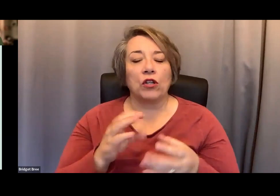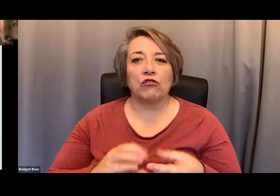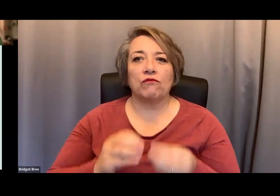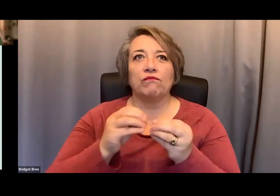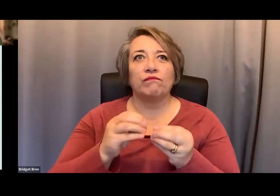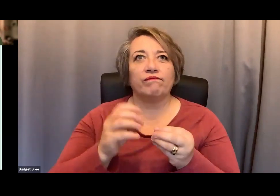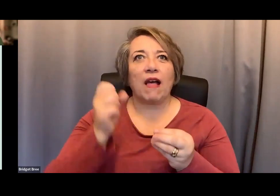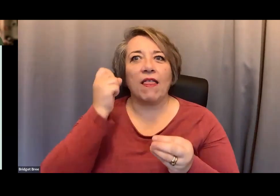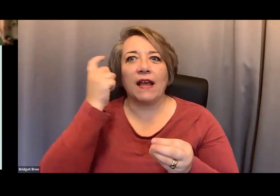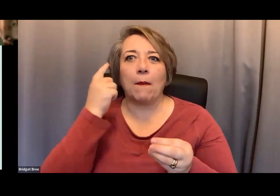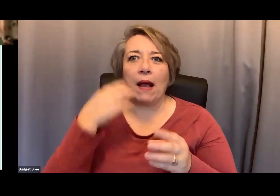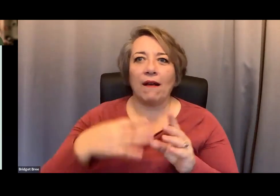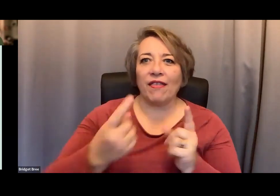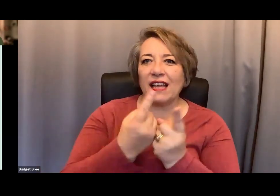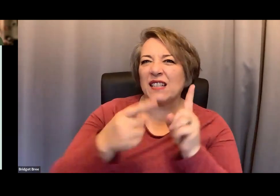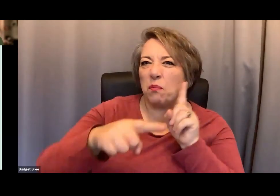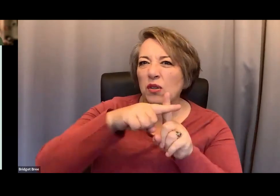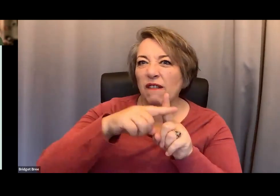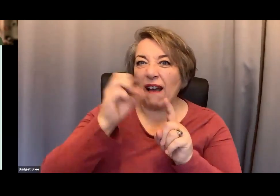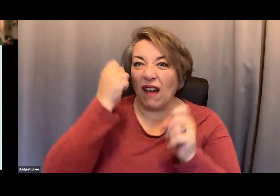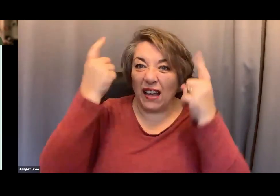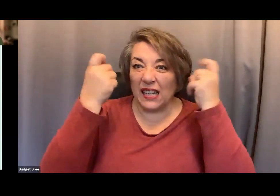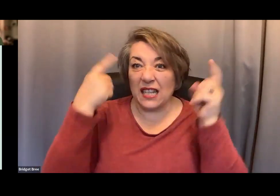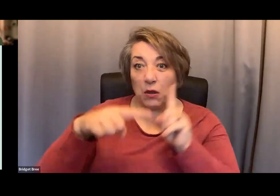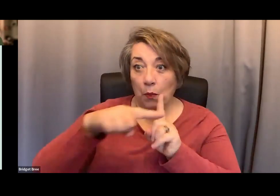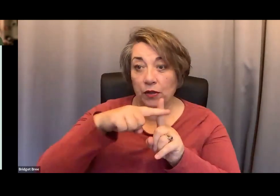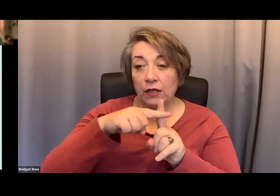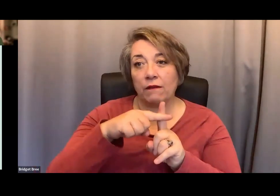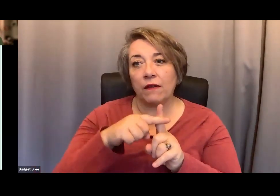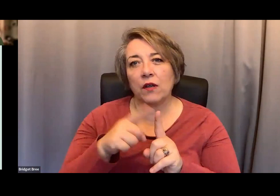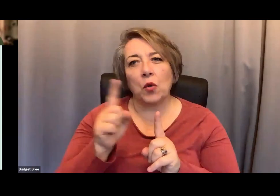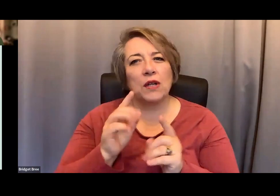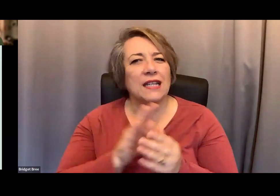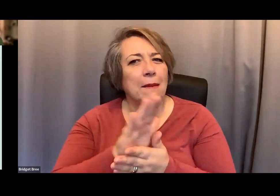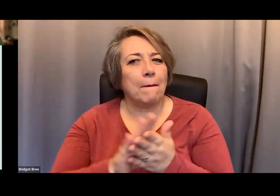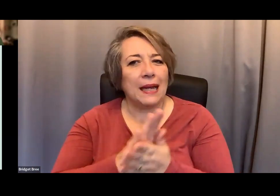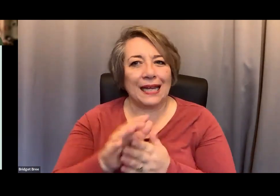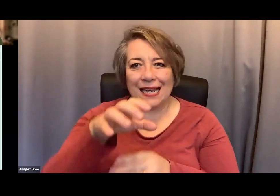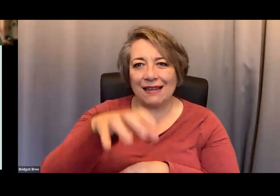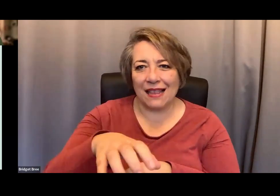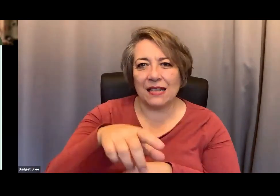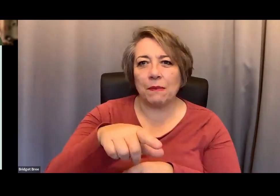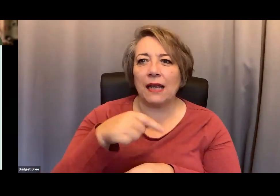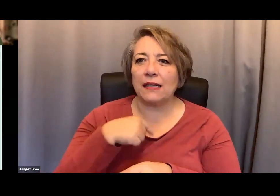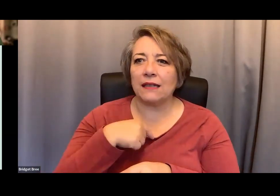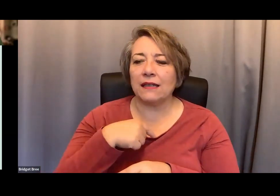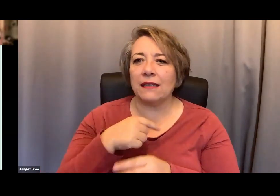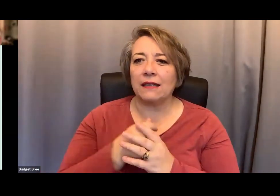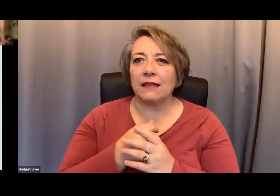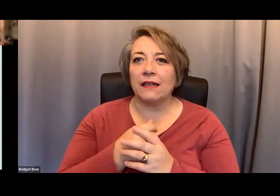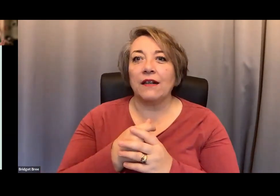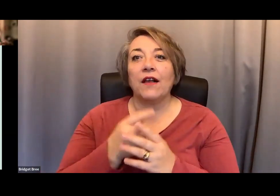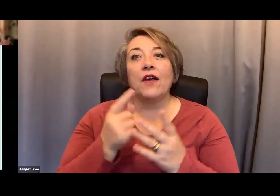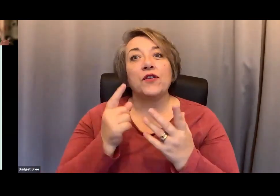towards the big shared challenges, and what these questions meant in our place. that helped support some of the translations from taking those